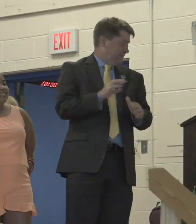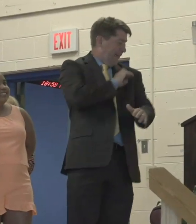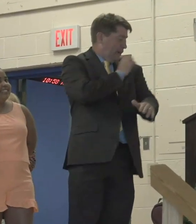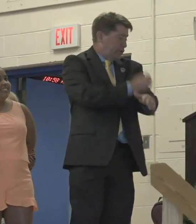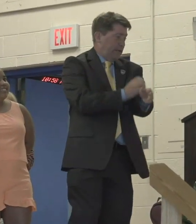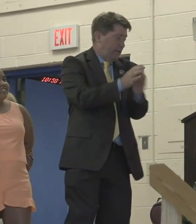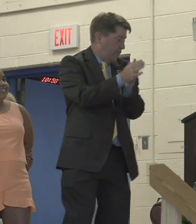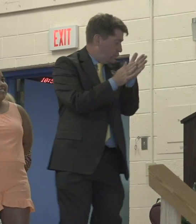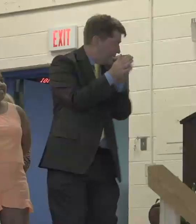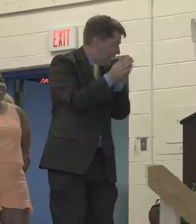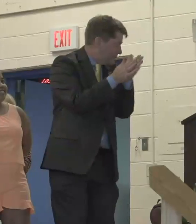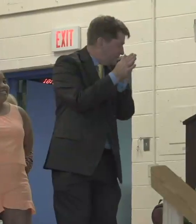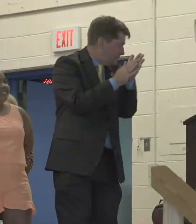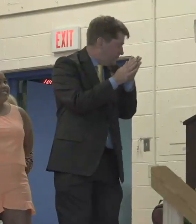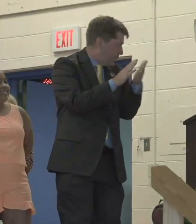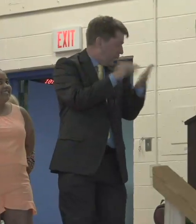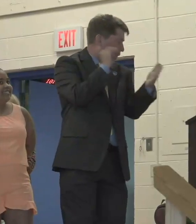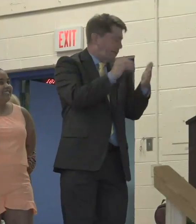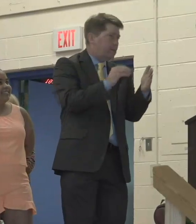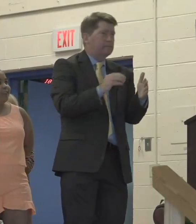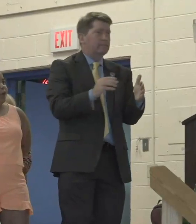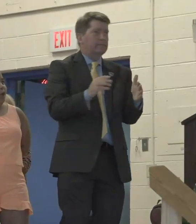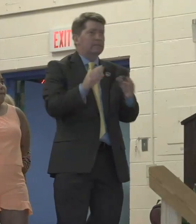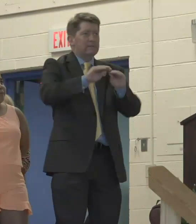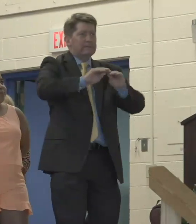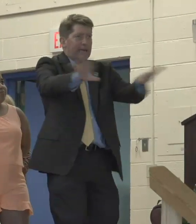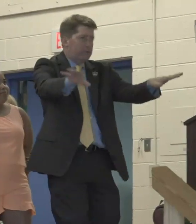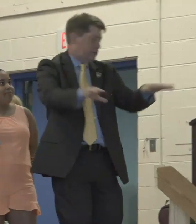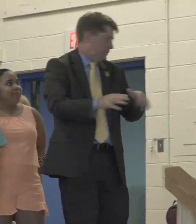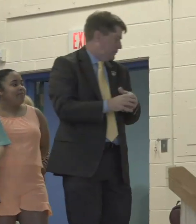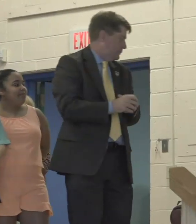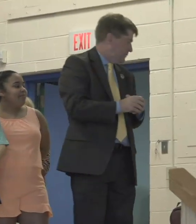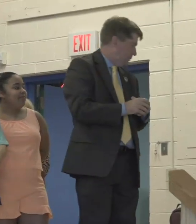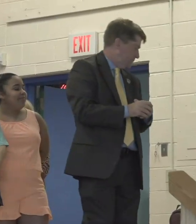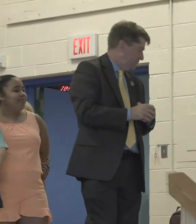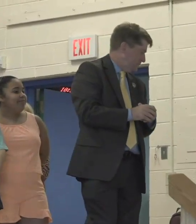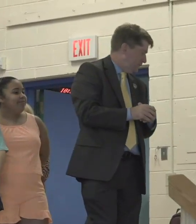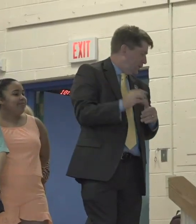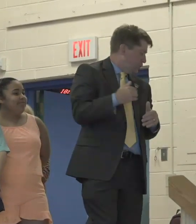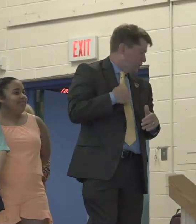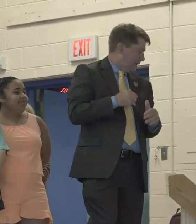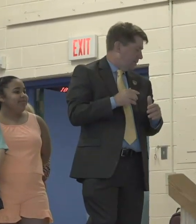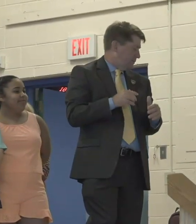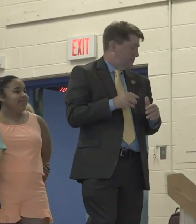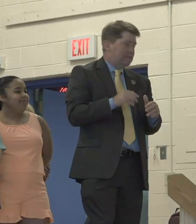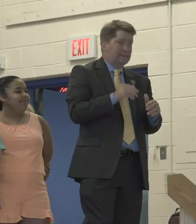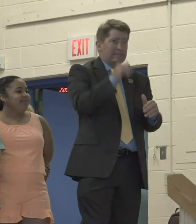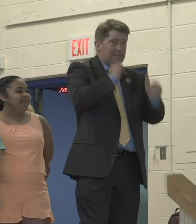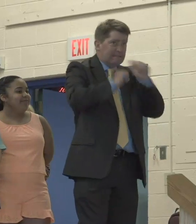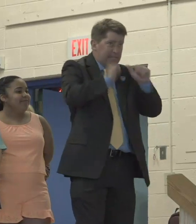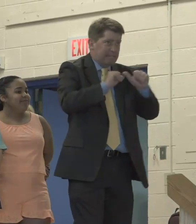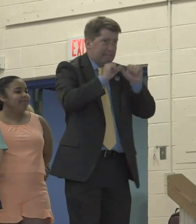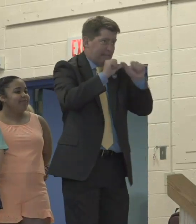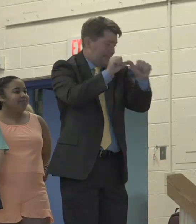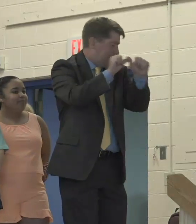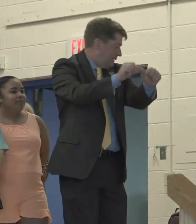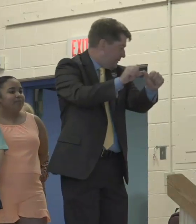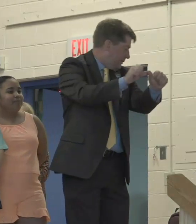This person is an energetic and an enthusiastic learner, and it's contagious to all of their classmates.